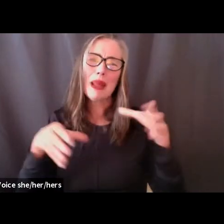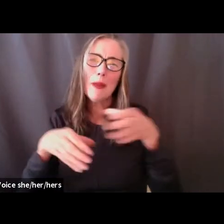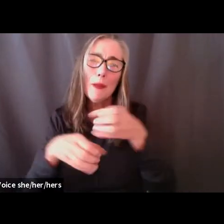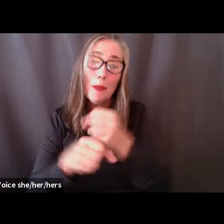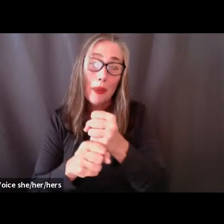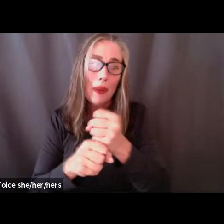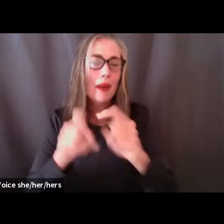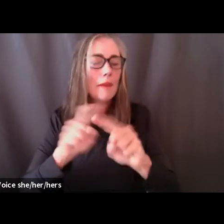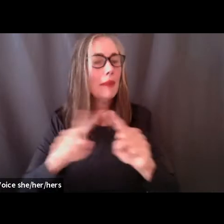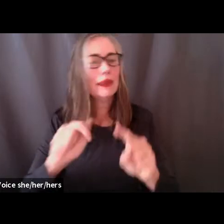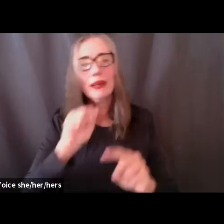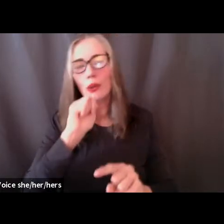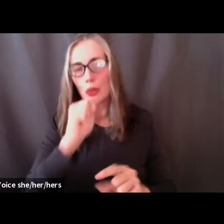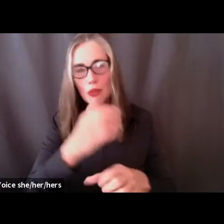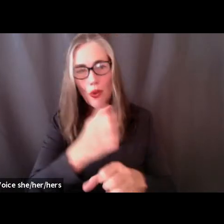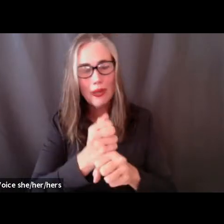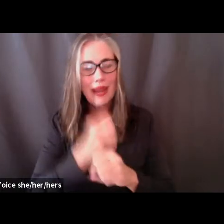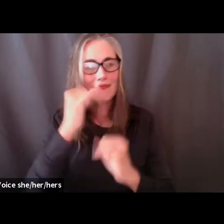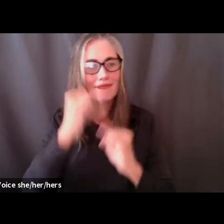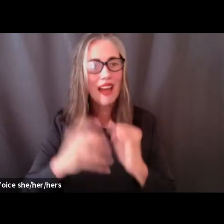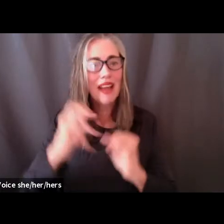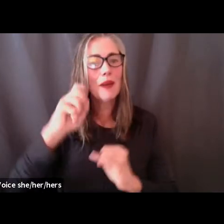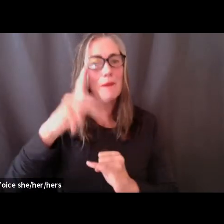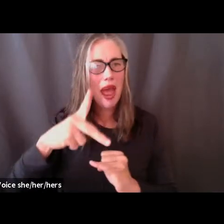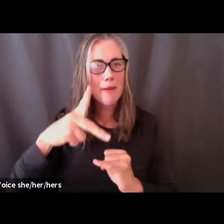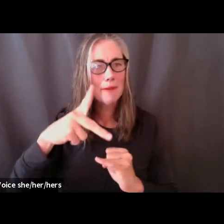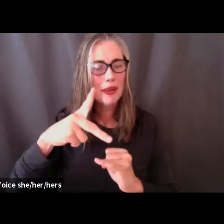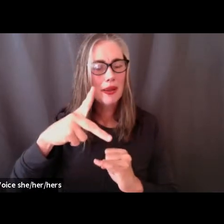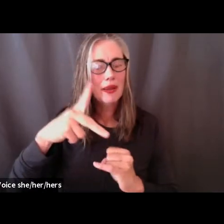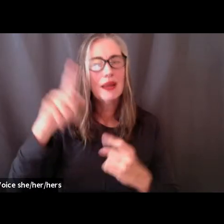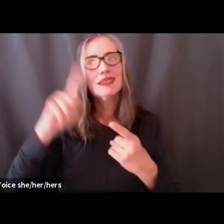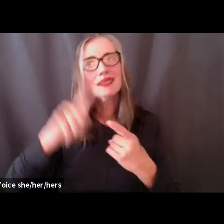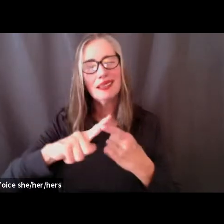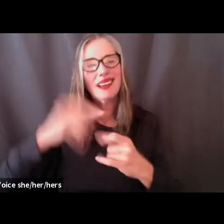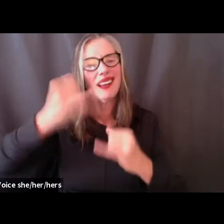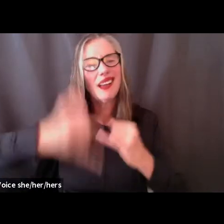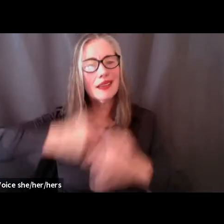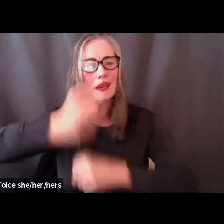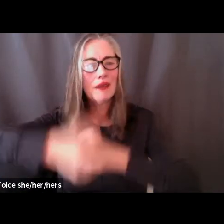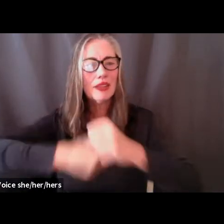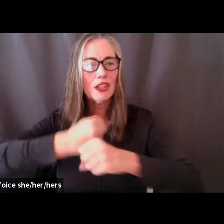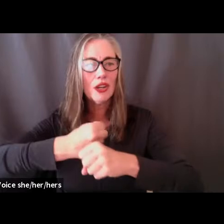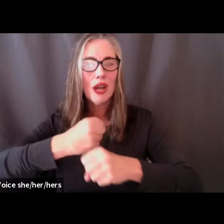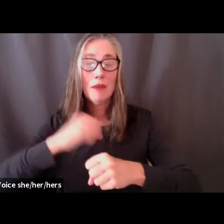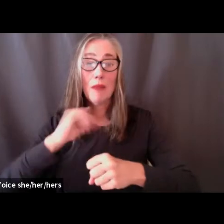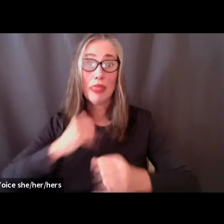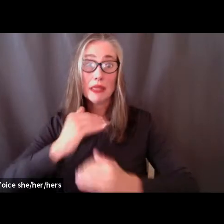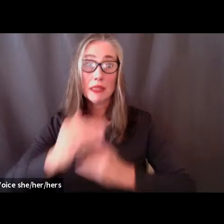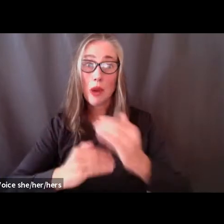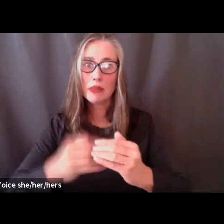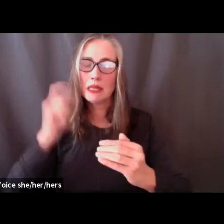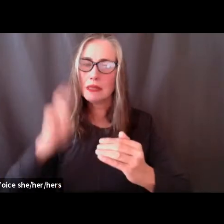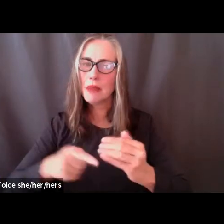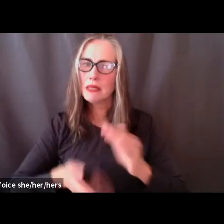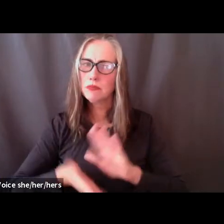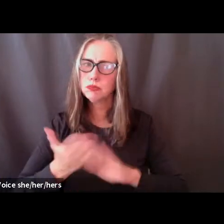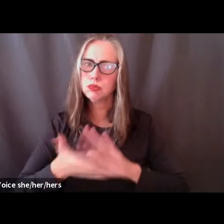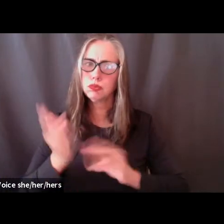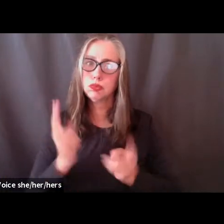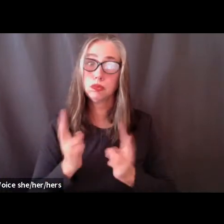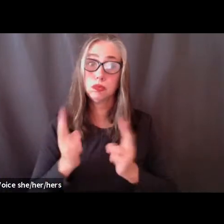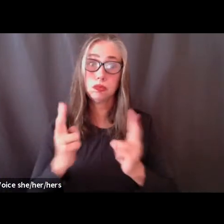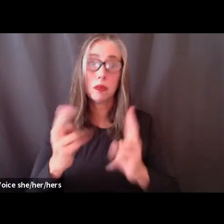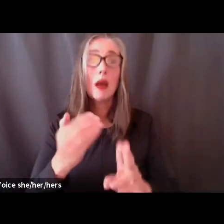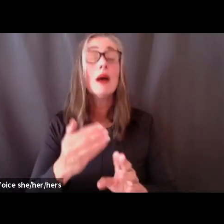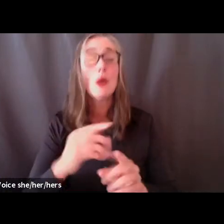this year. So it's going to be a very compressed, fast process as we move toward our March convention. But I